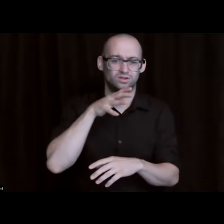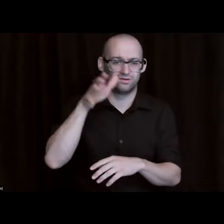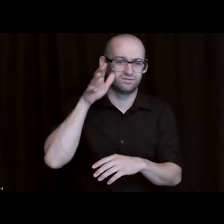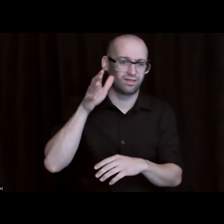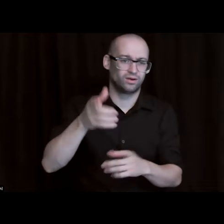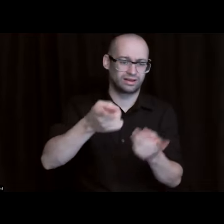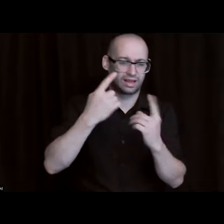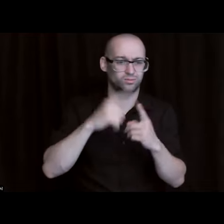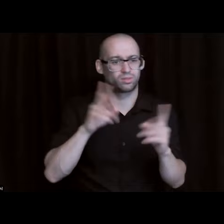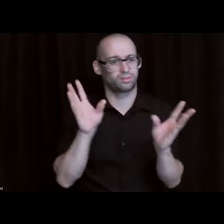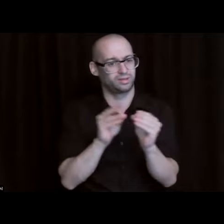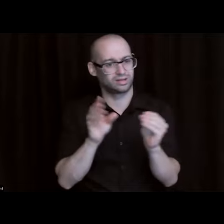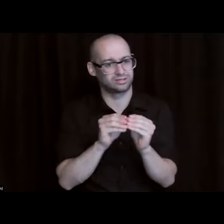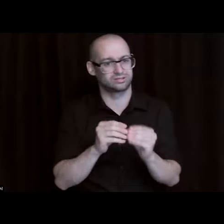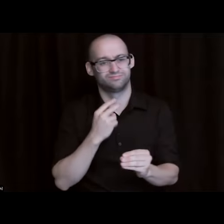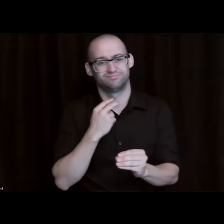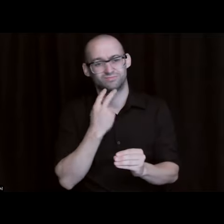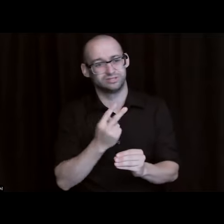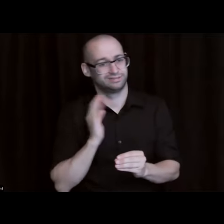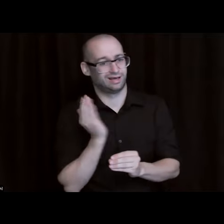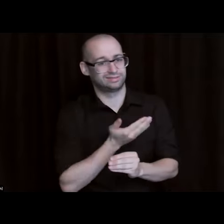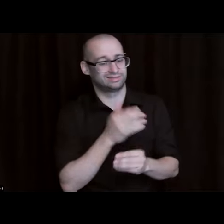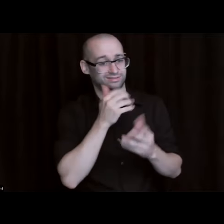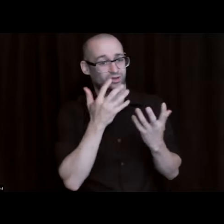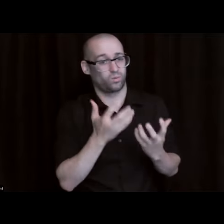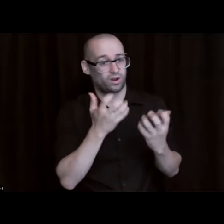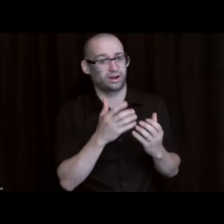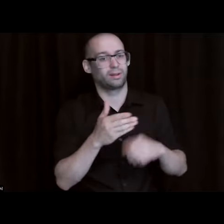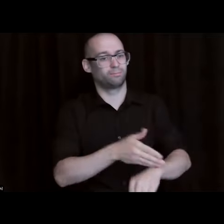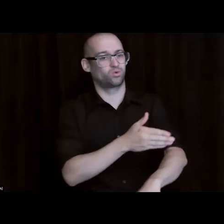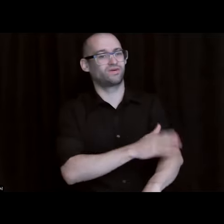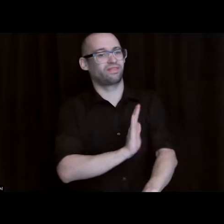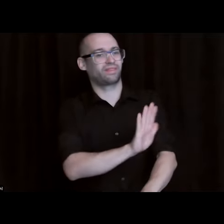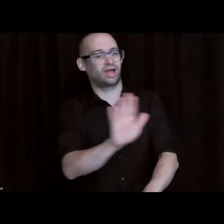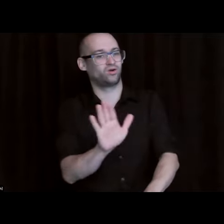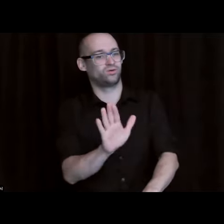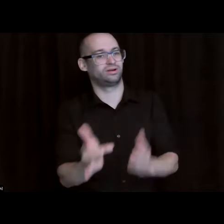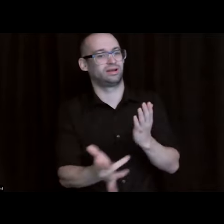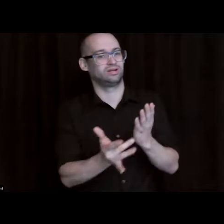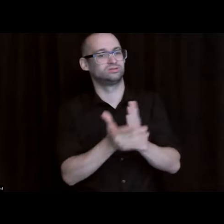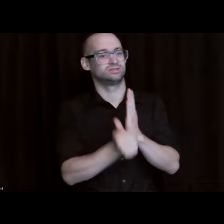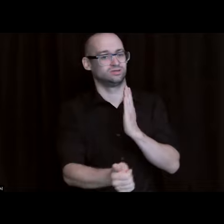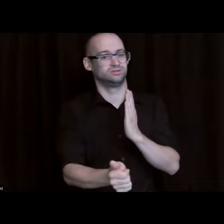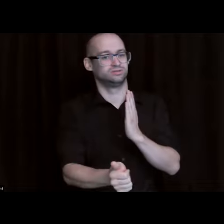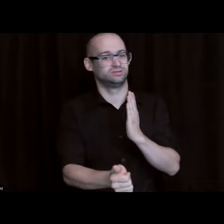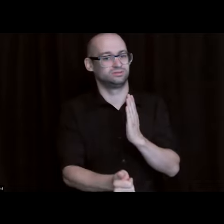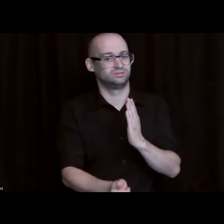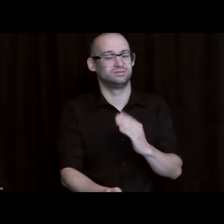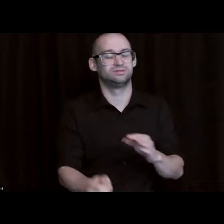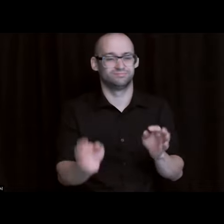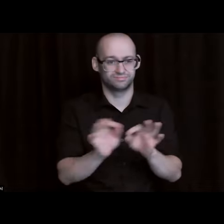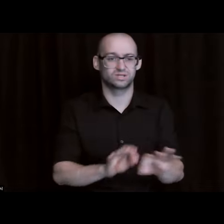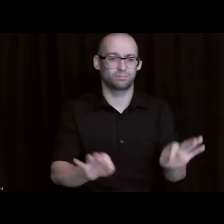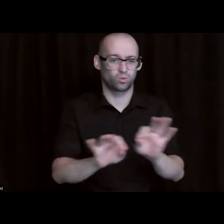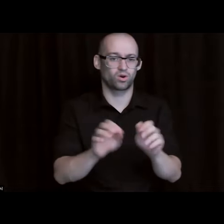meetings vocalize a desire to improve their own technology skills and education, especially, you know, with the pandemic. They felt